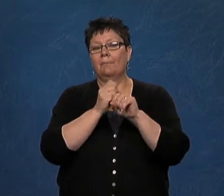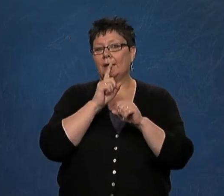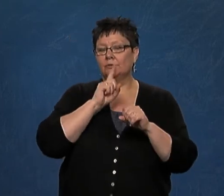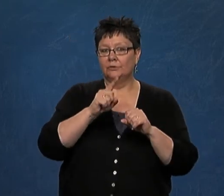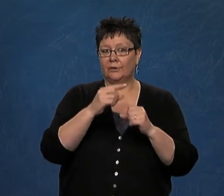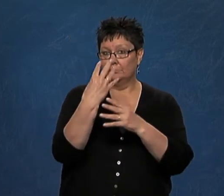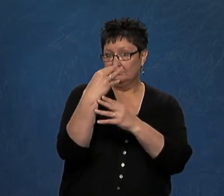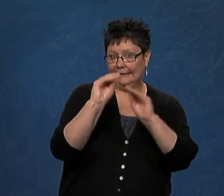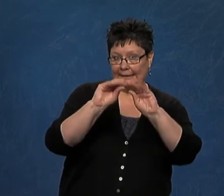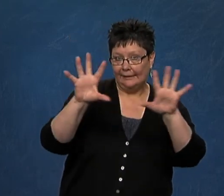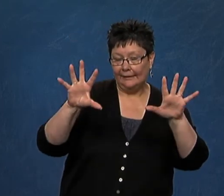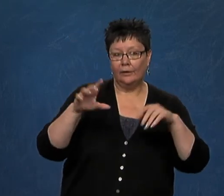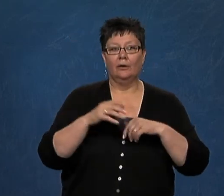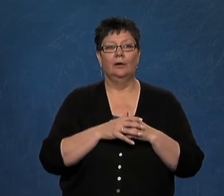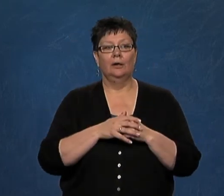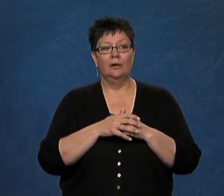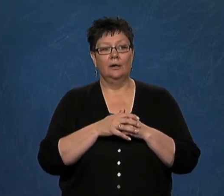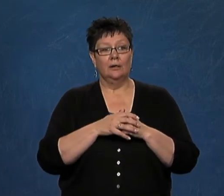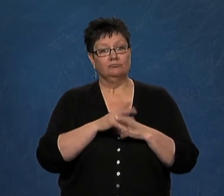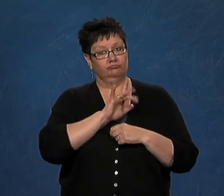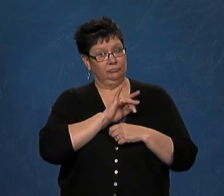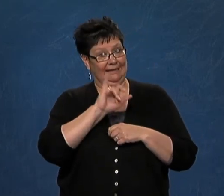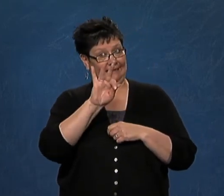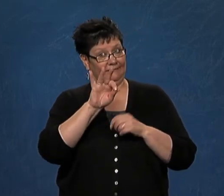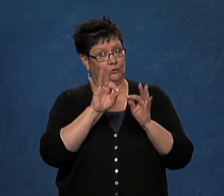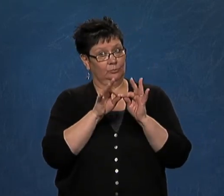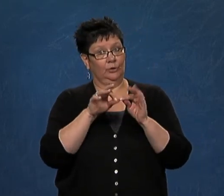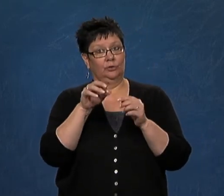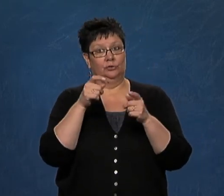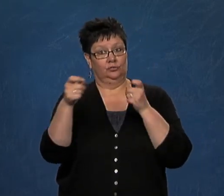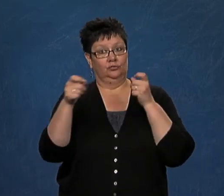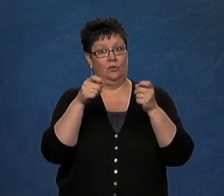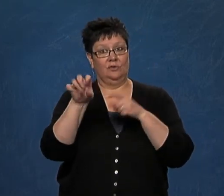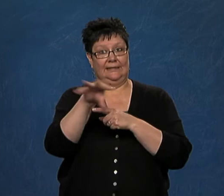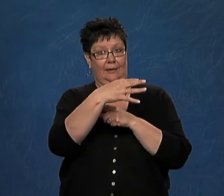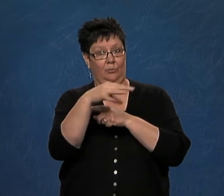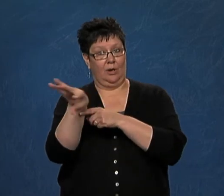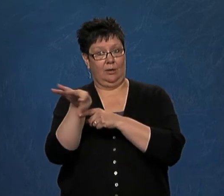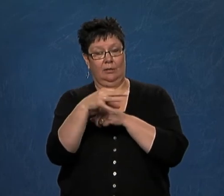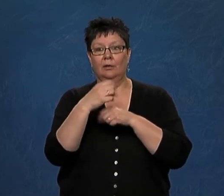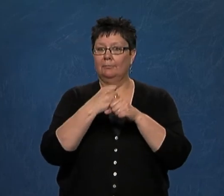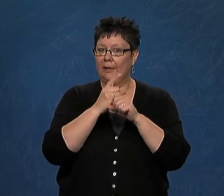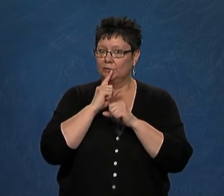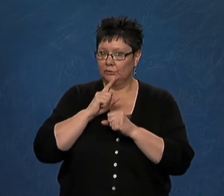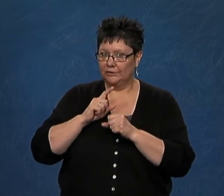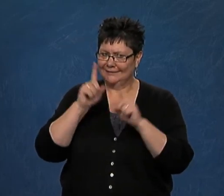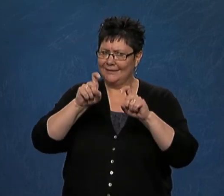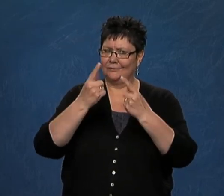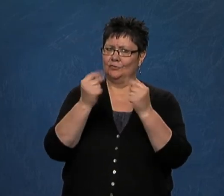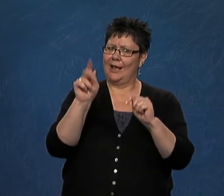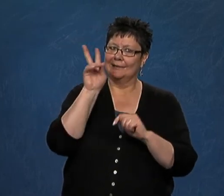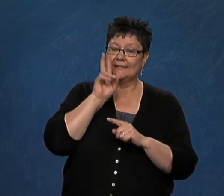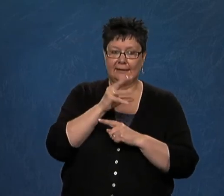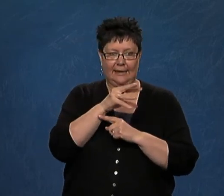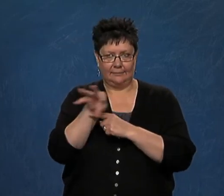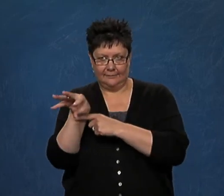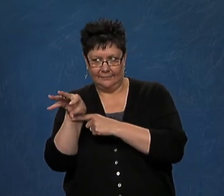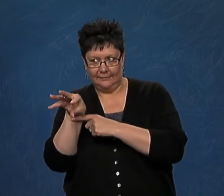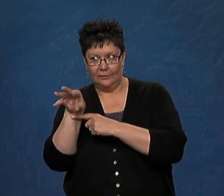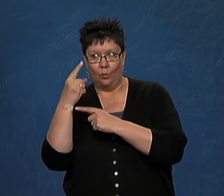that the noise level is bearable. Make sure that the screen is clear and who controls the camera. And to